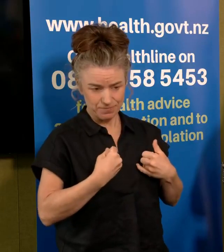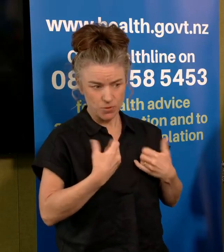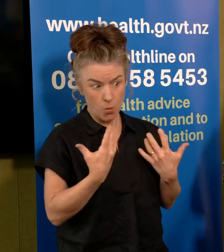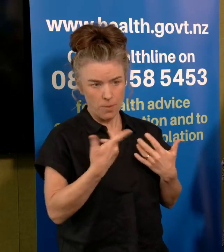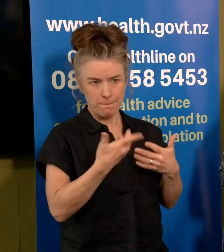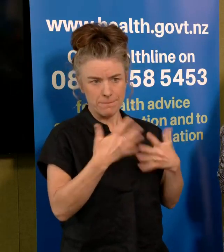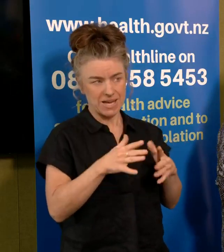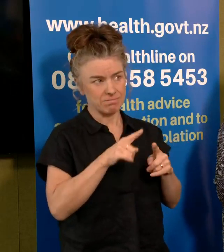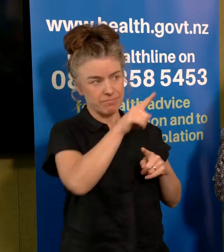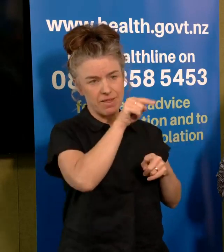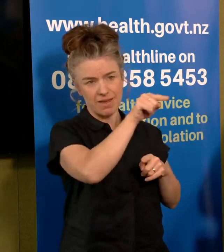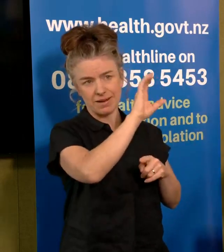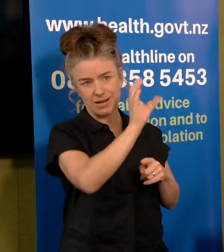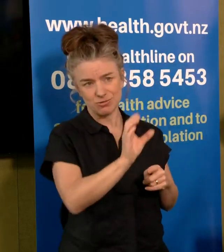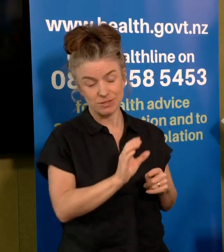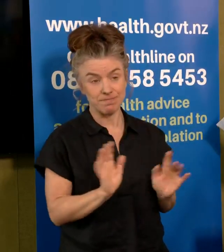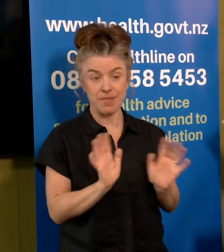Probably all I have to say. Thank you.